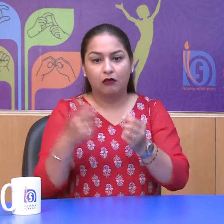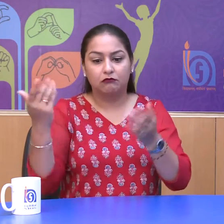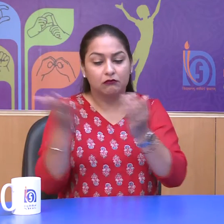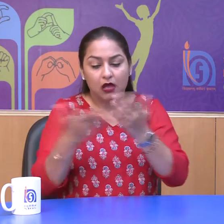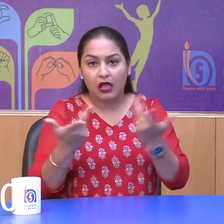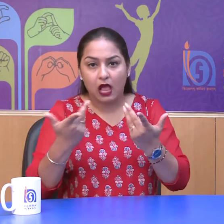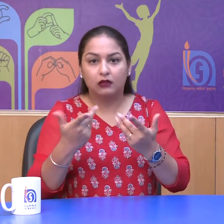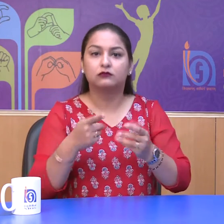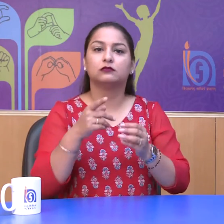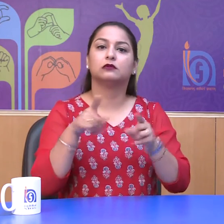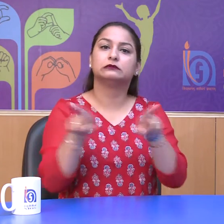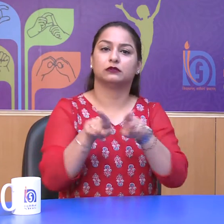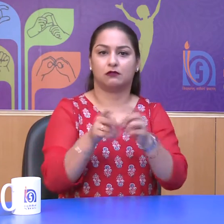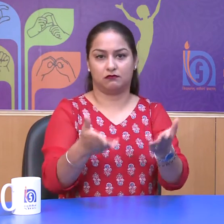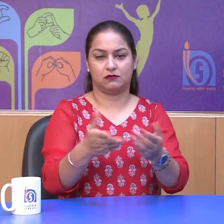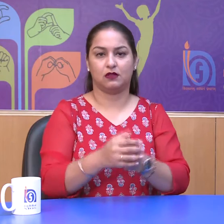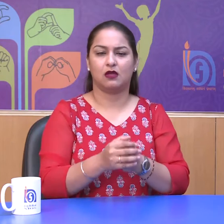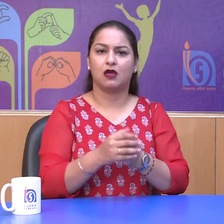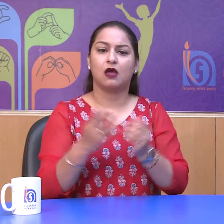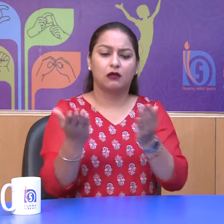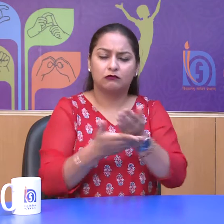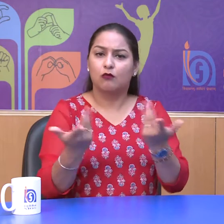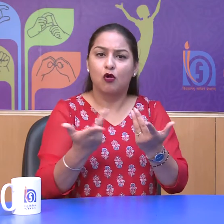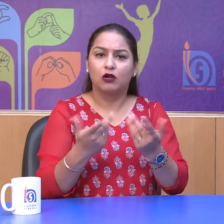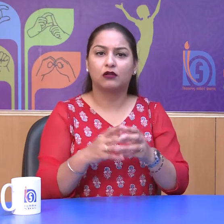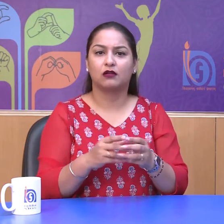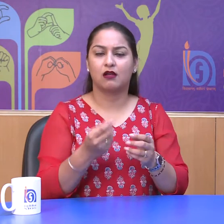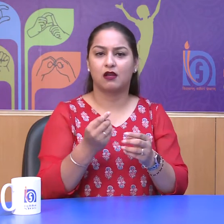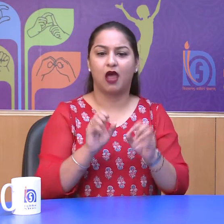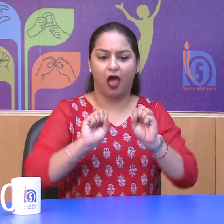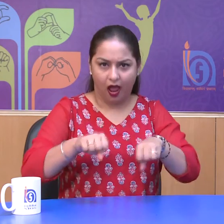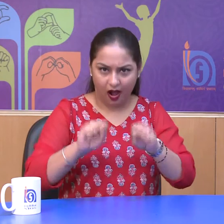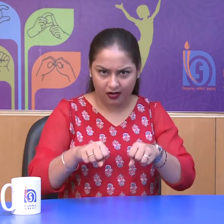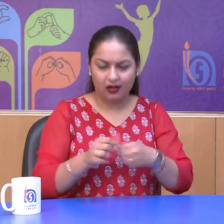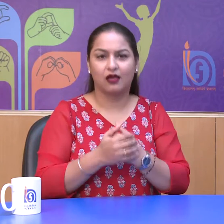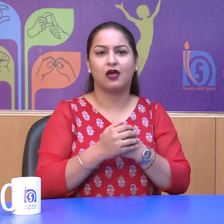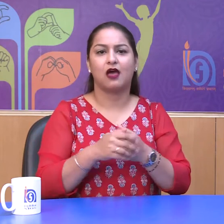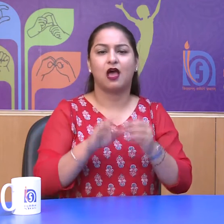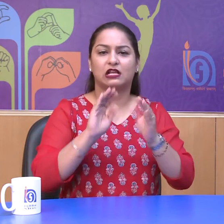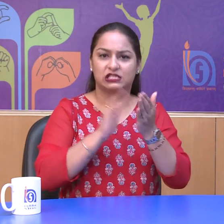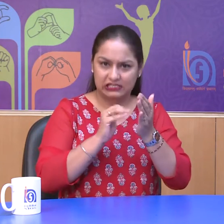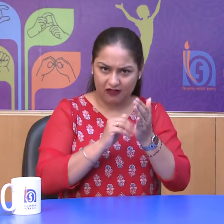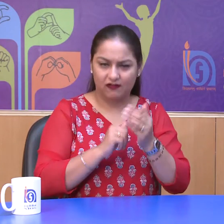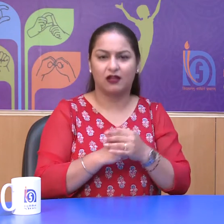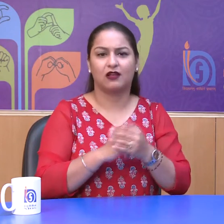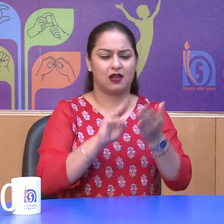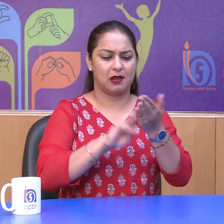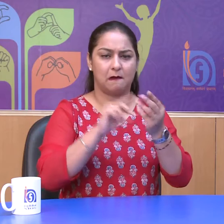crops were wheat, rice, barley, millets, pulses, oil